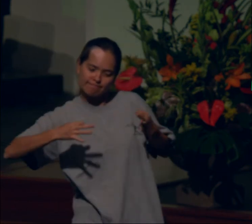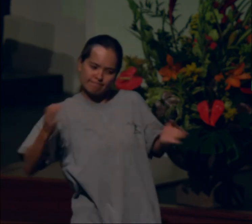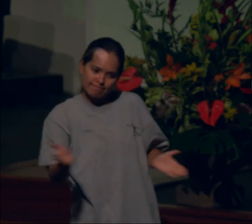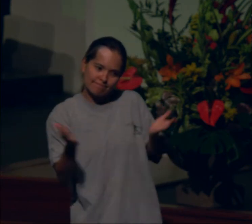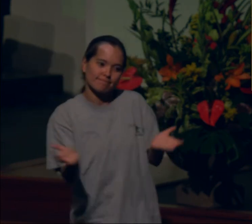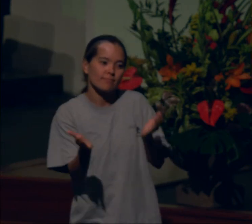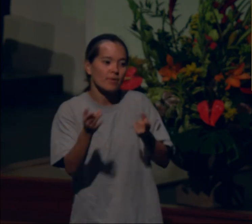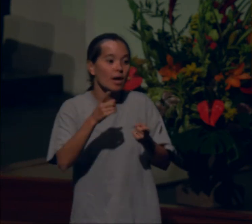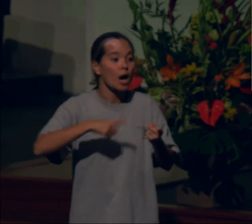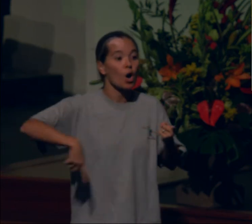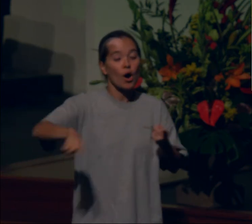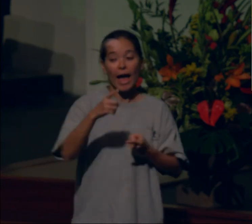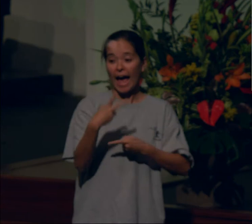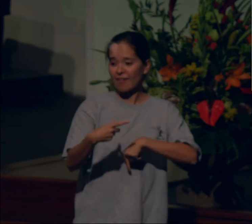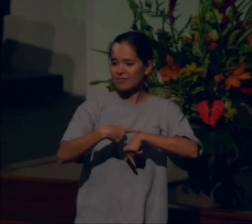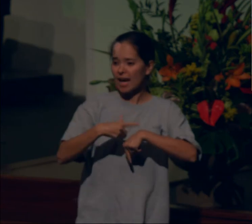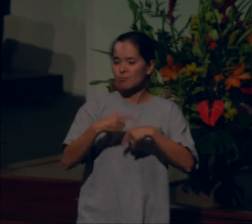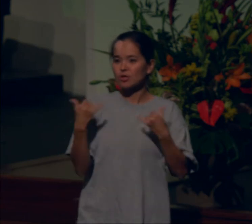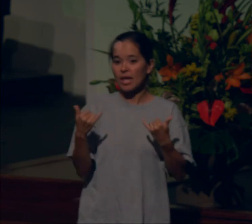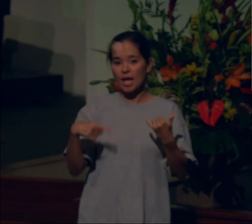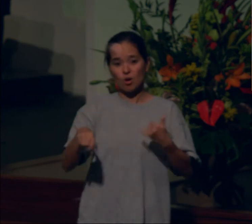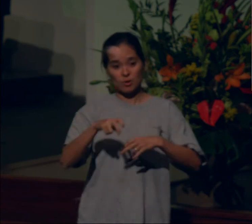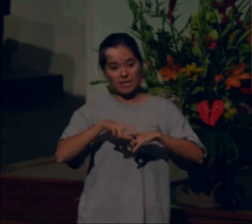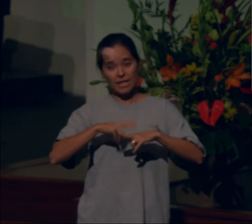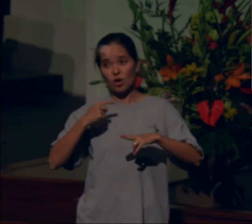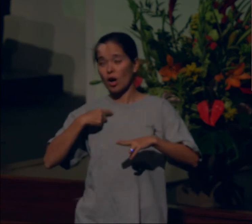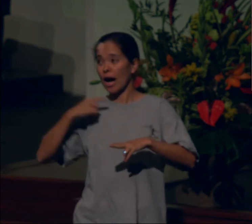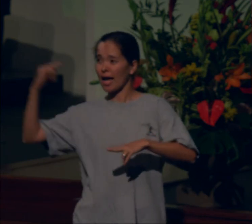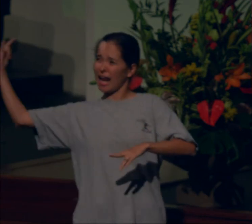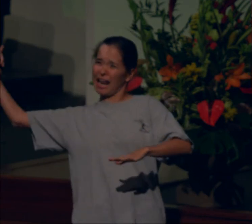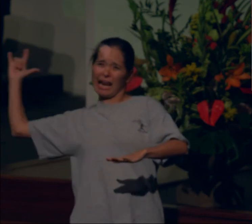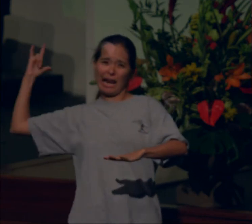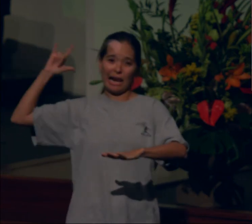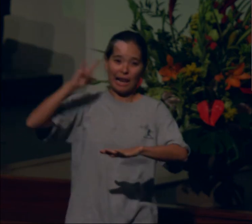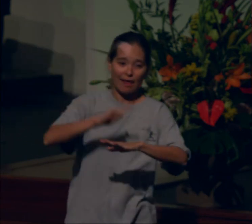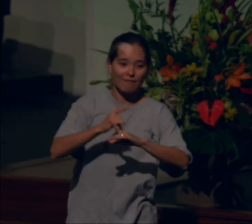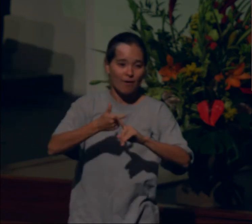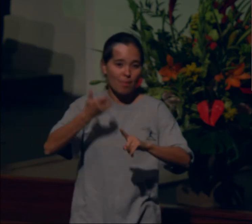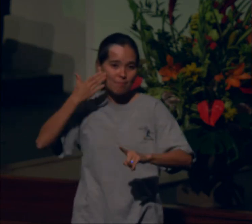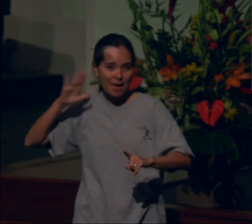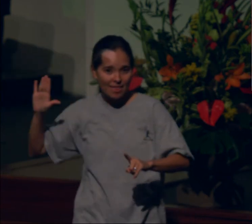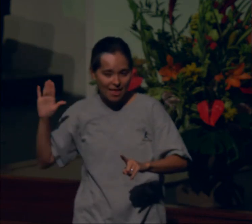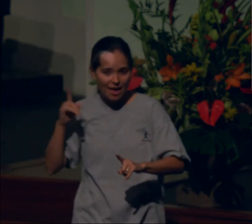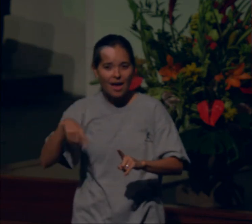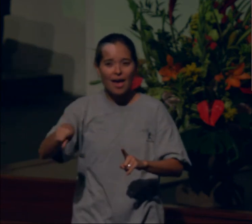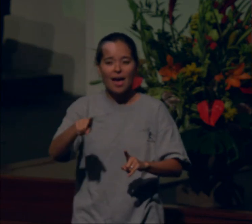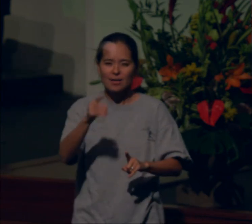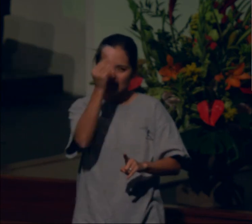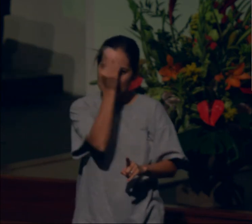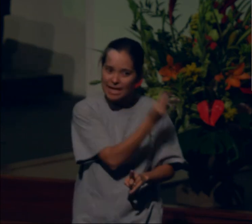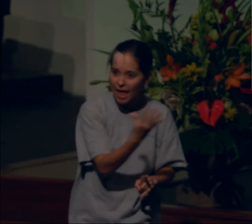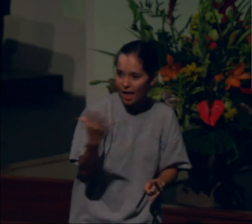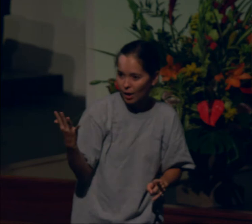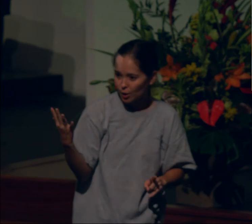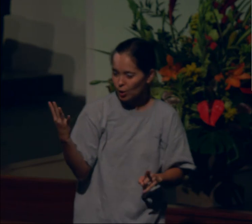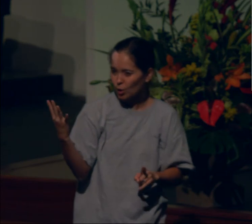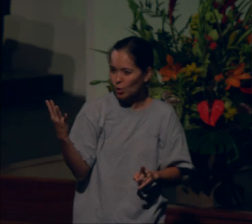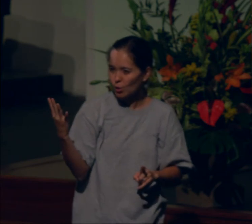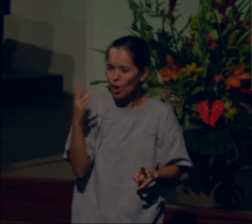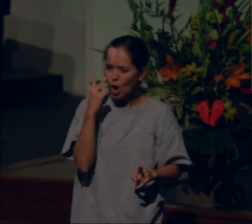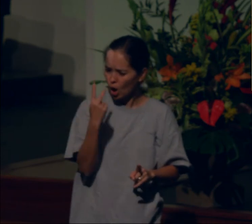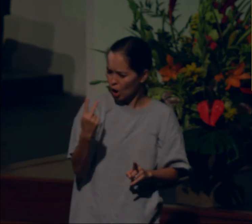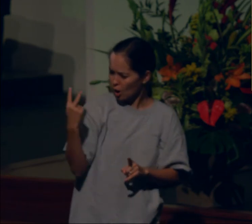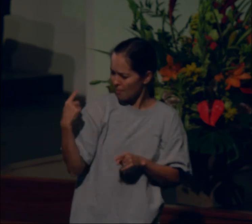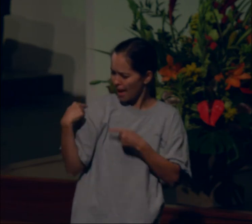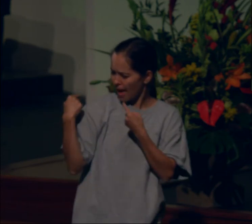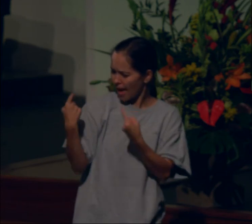today, while you sit here, God sent me all the way from the mainland to tell you to look back